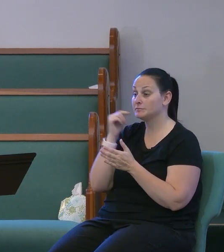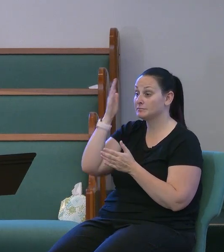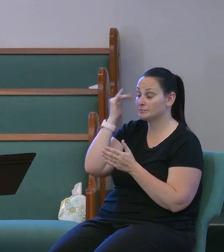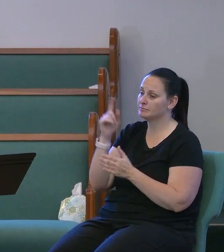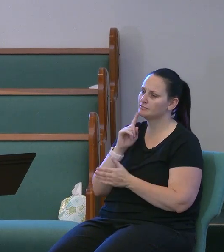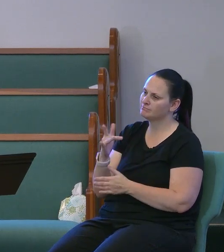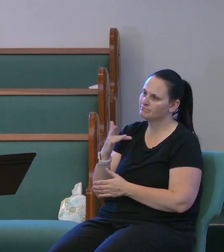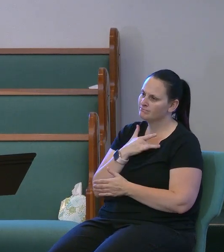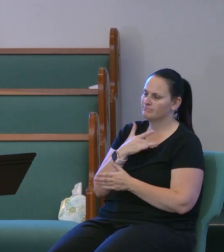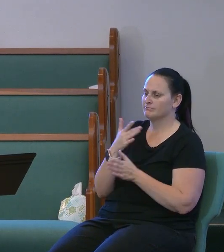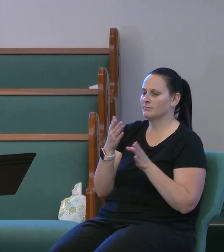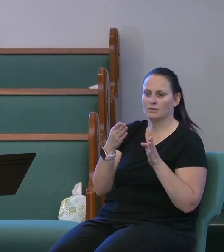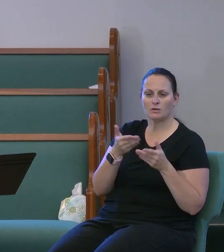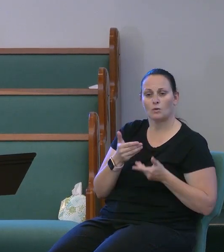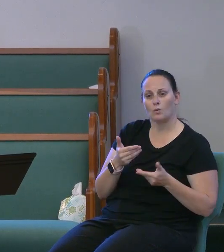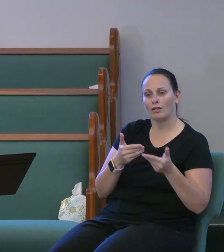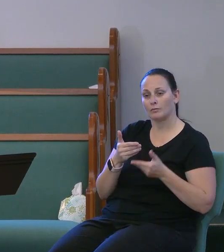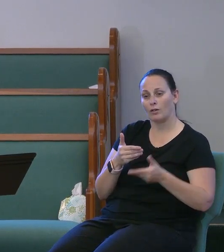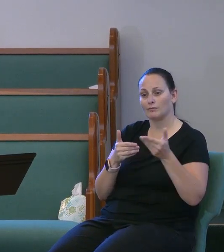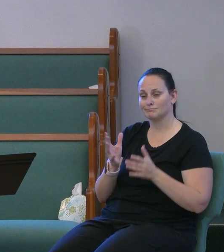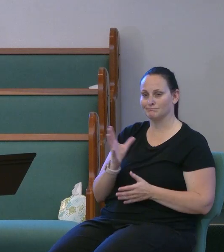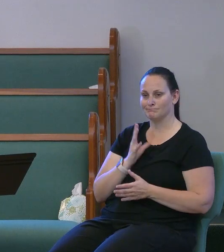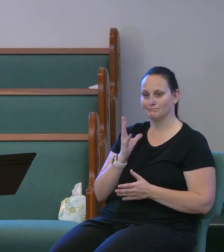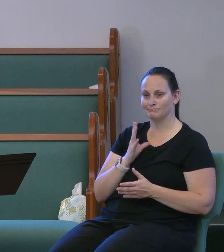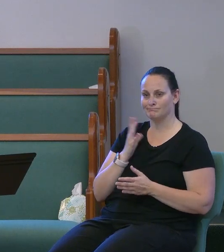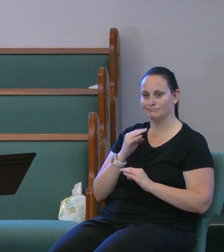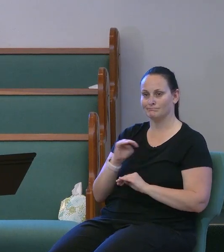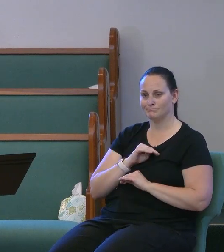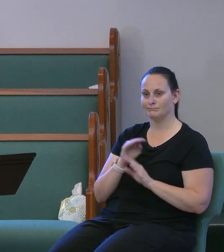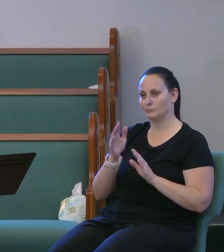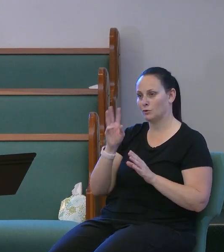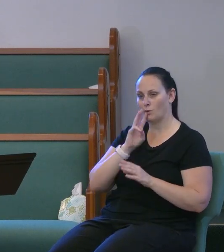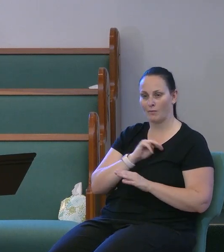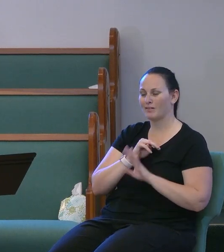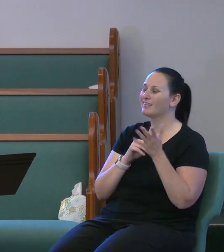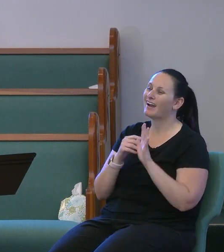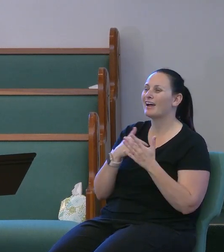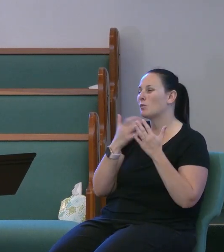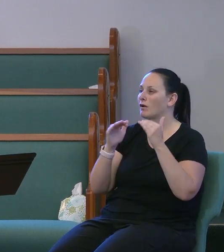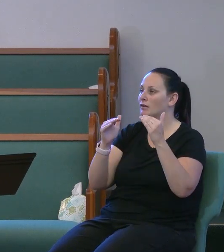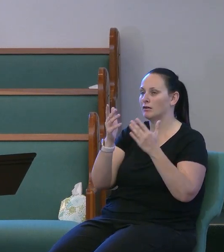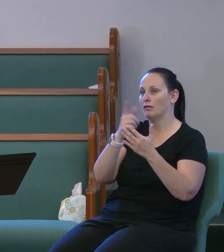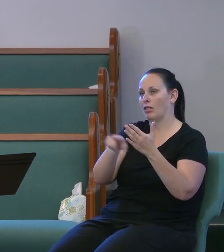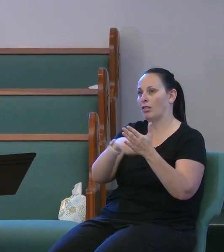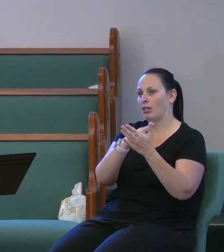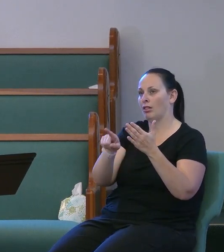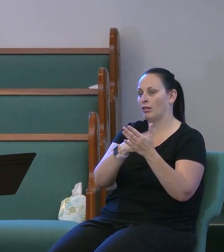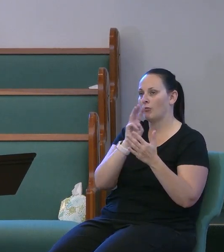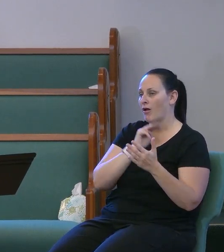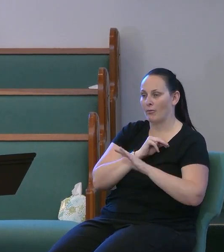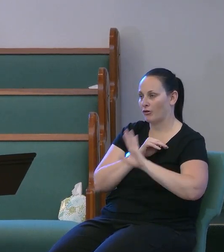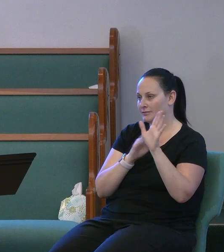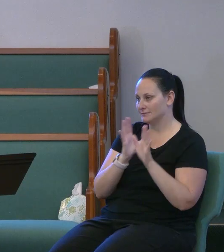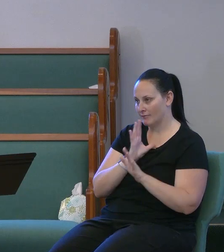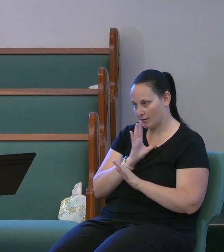moves us beyond the welcome that is a courtesy, the Walmart stuff. I don't mean to harass on Walmart, it's